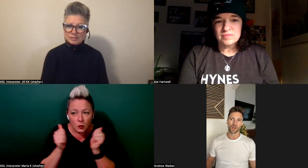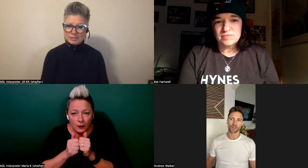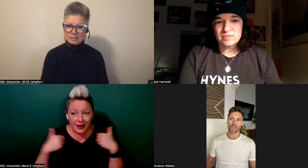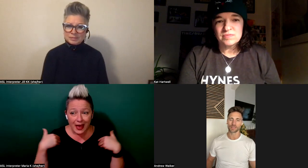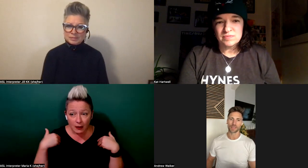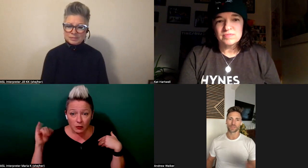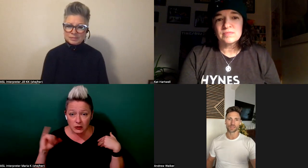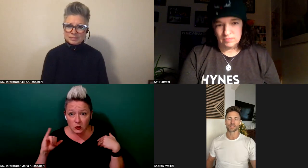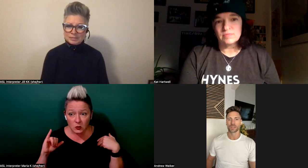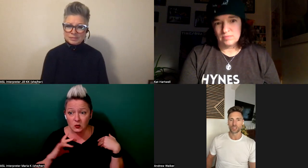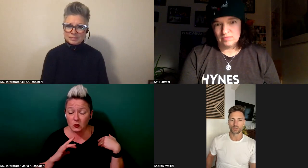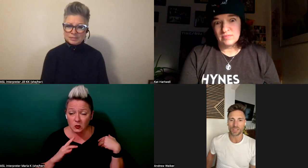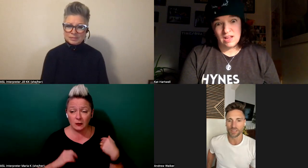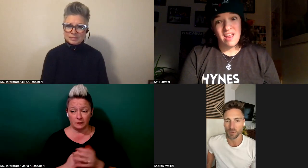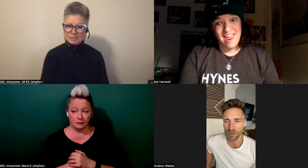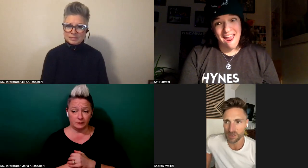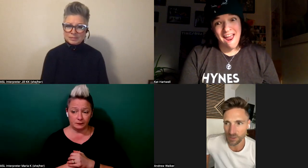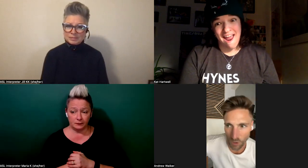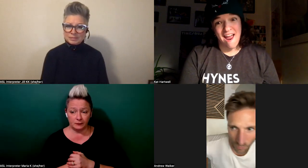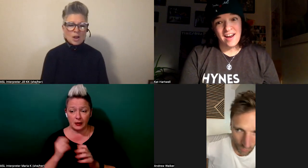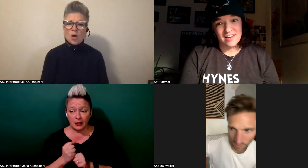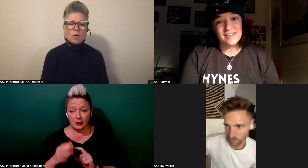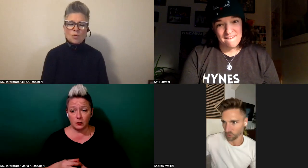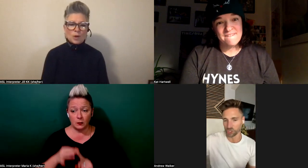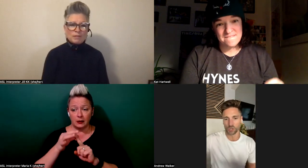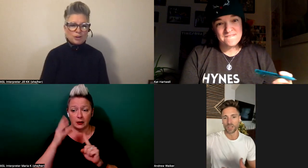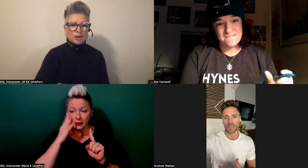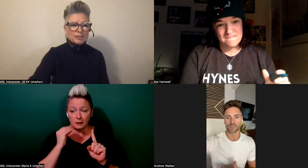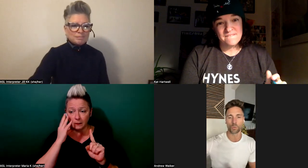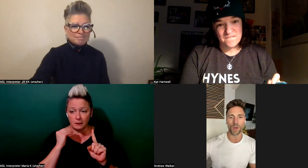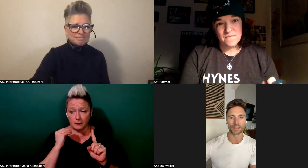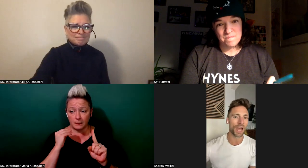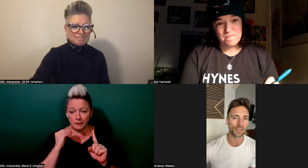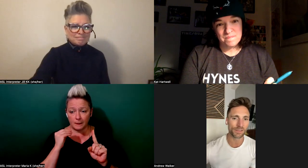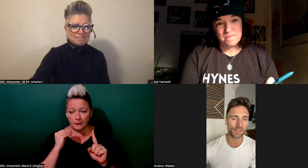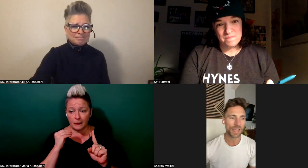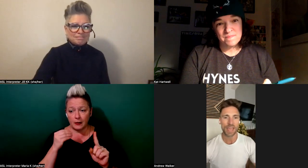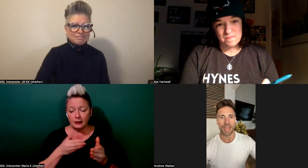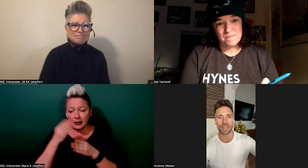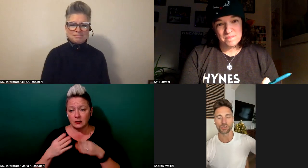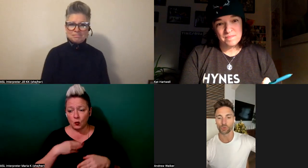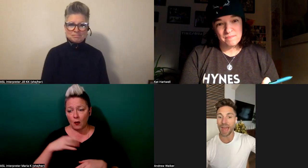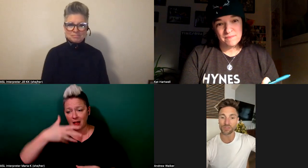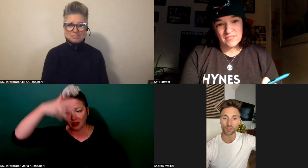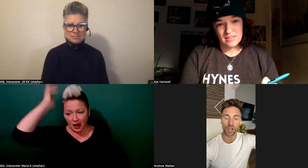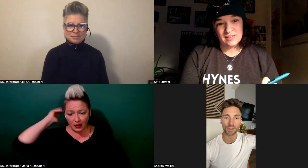animals as well, and to get these unique experiences where we're shooting next to white lions and giraffes are coming